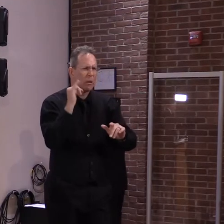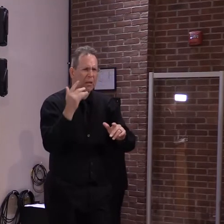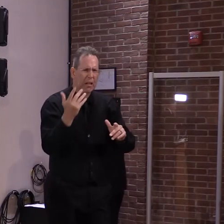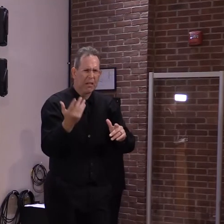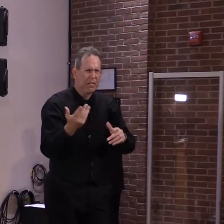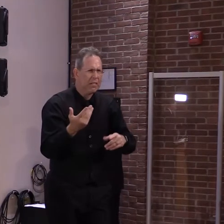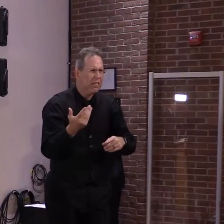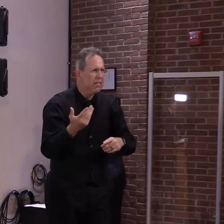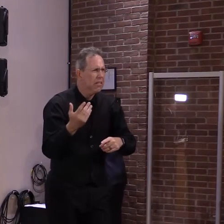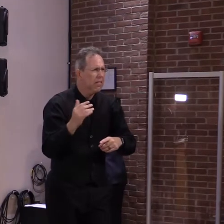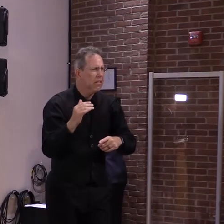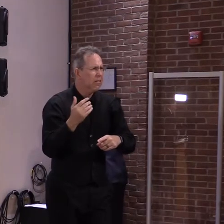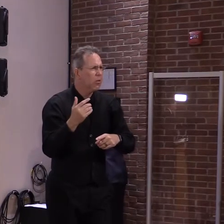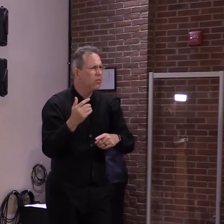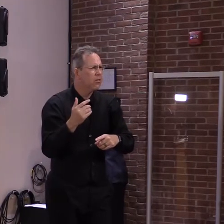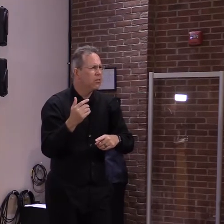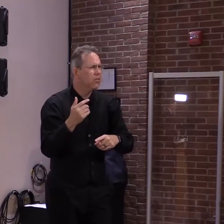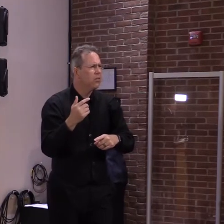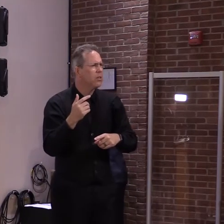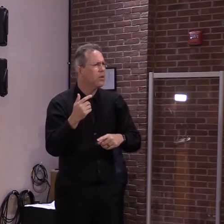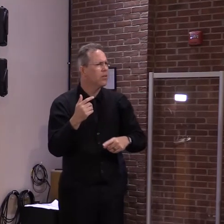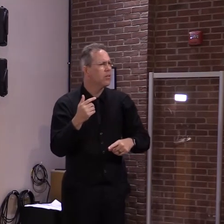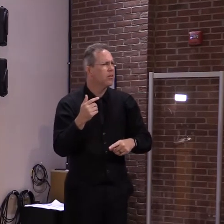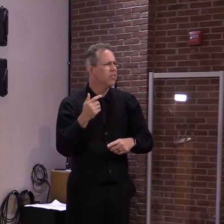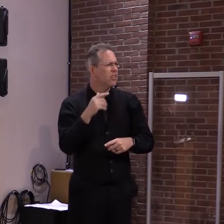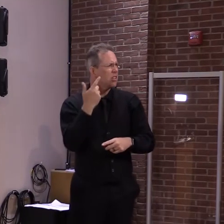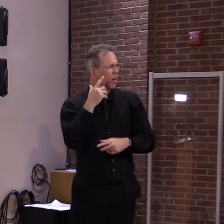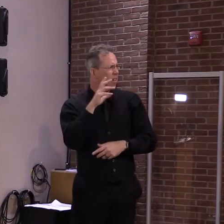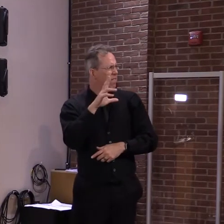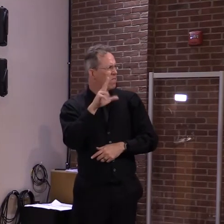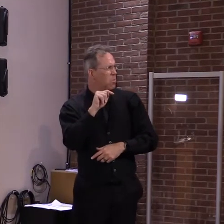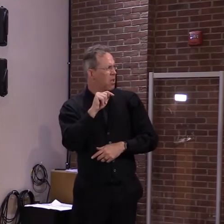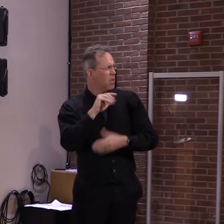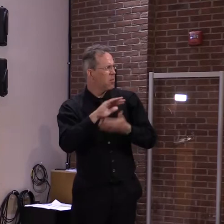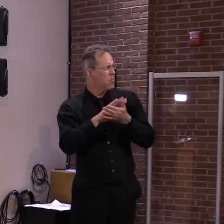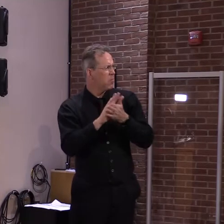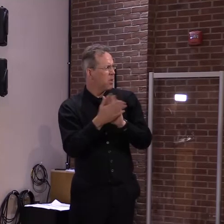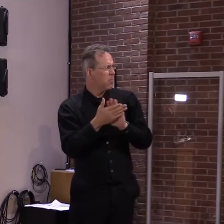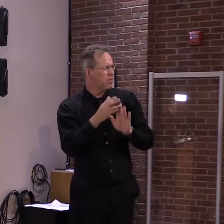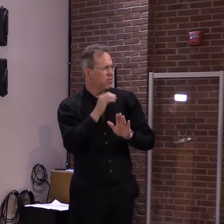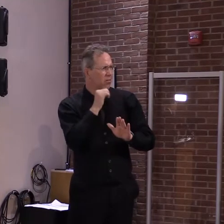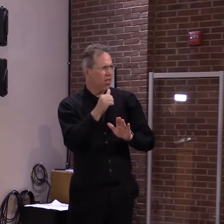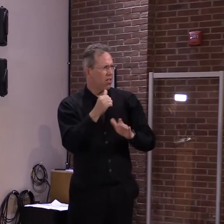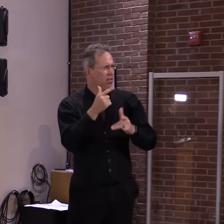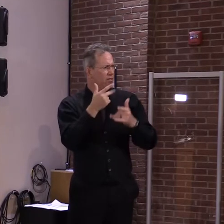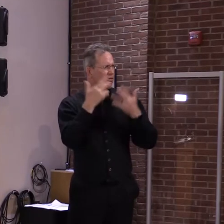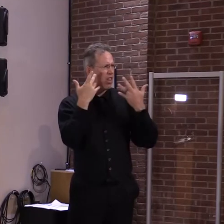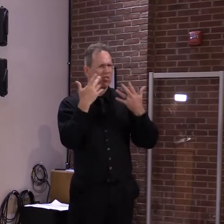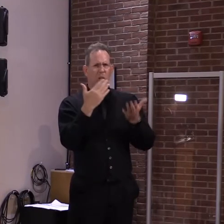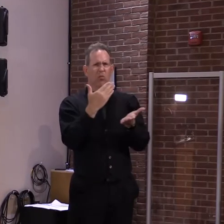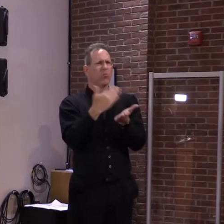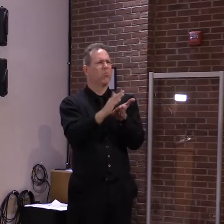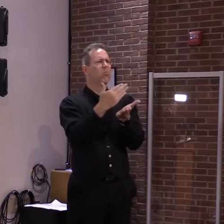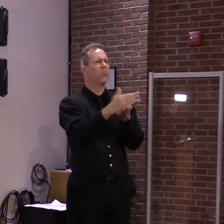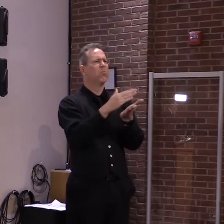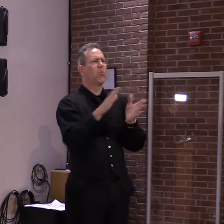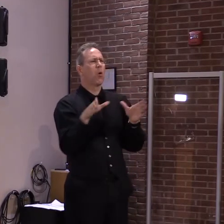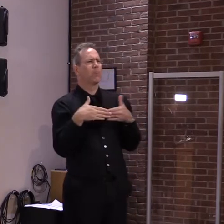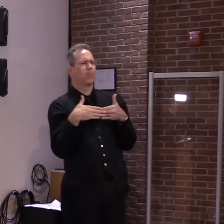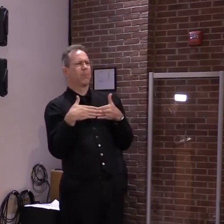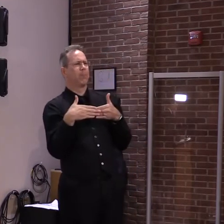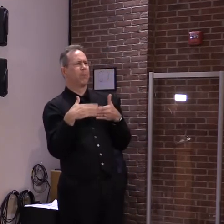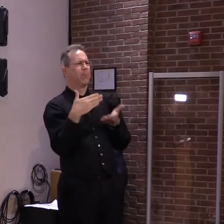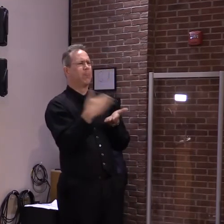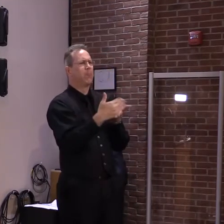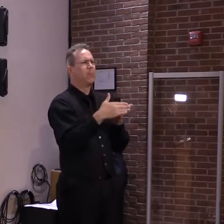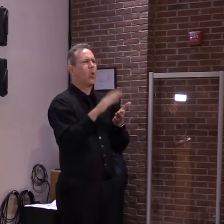longtime moniker, nickname for the State House, the People's House, will soon be lost if this